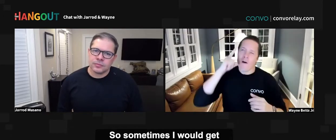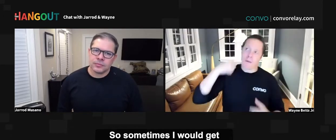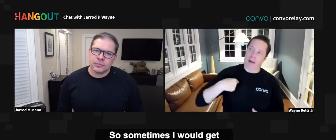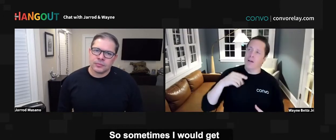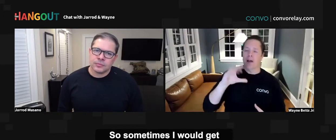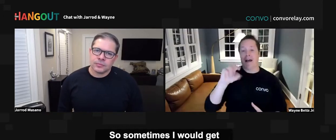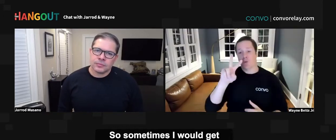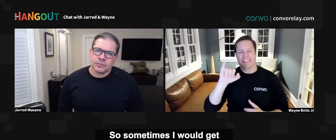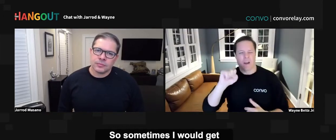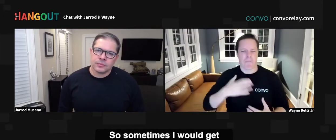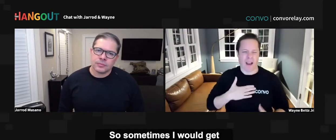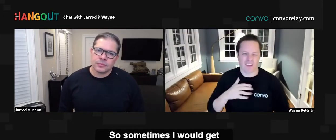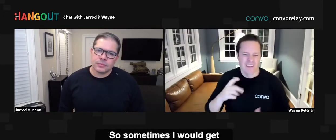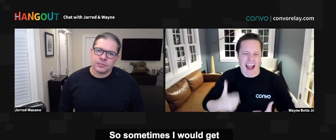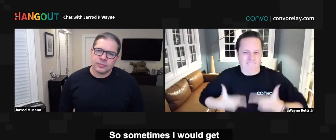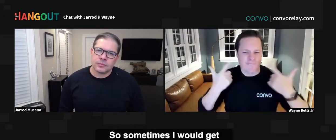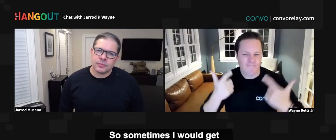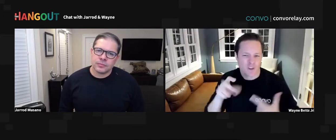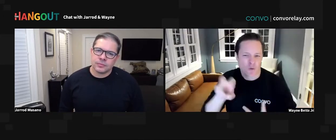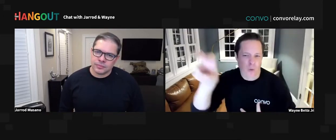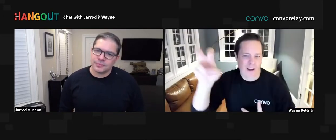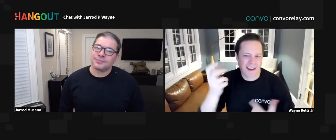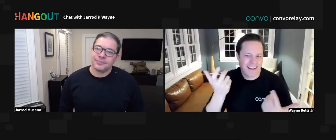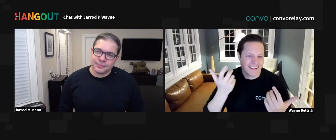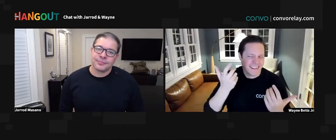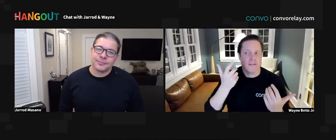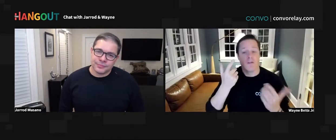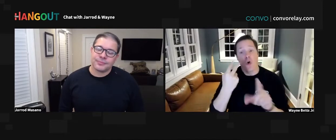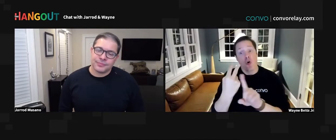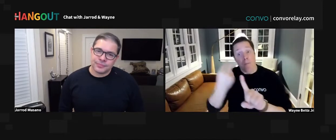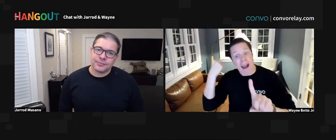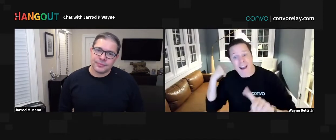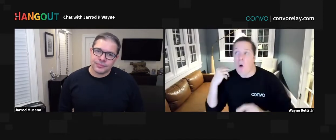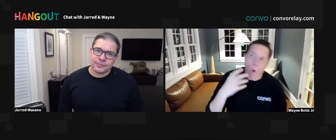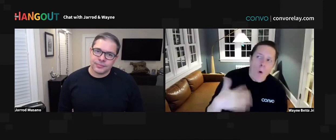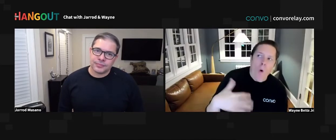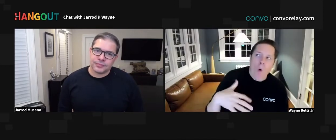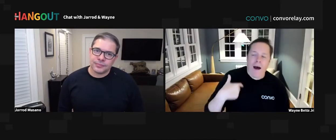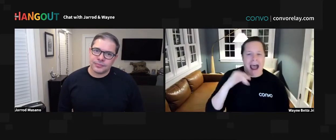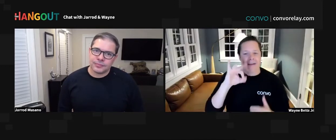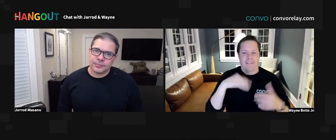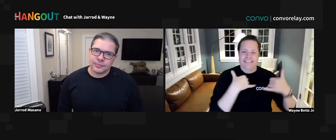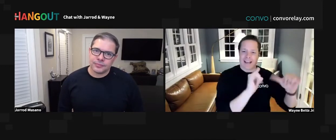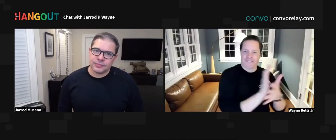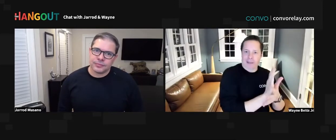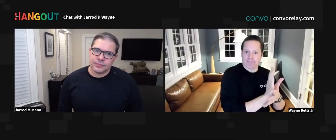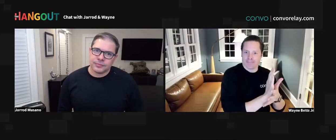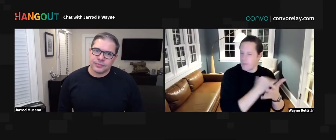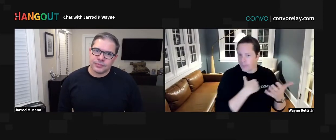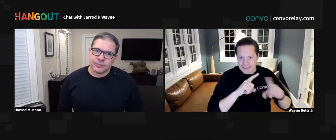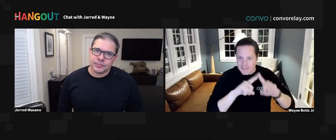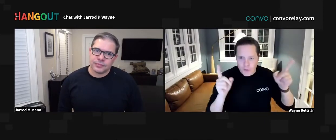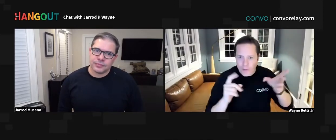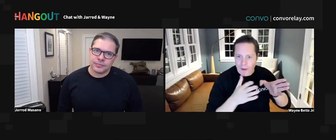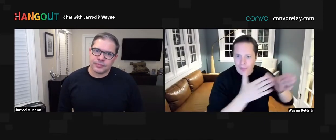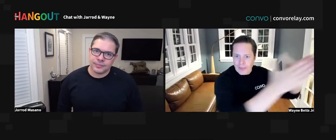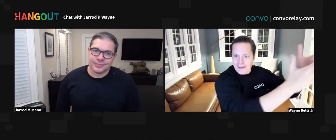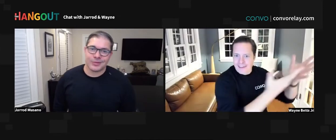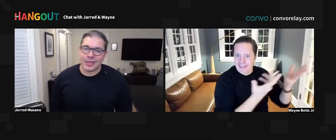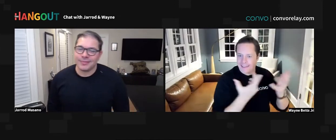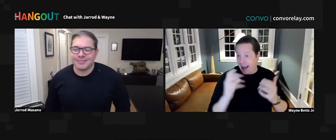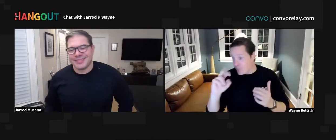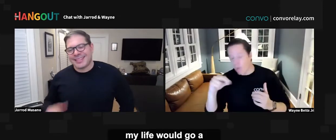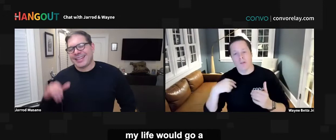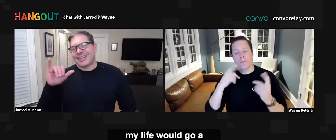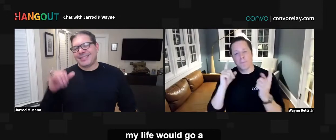I would get creative and it would be wrong. So for me, Convo is my life journey. And looking back on this journey, if I had stuck